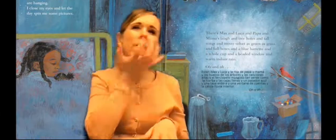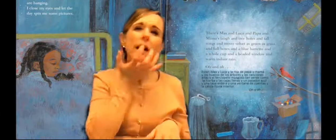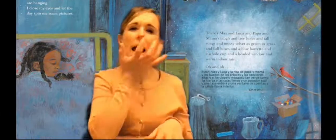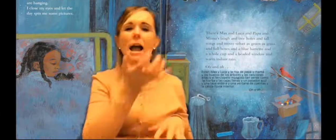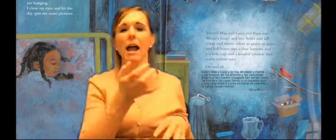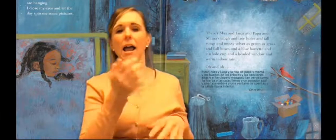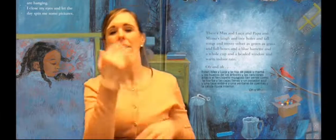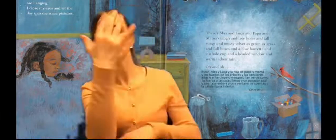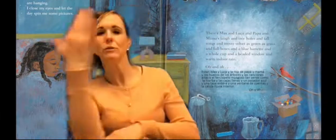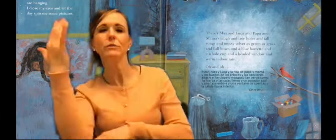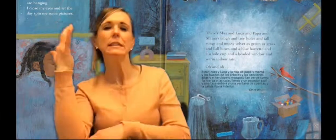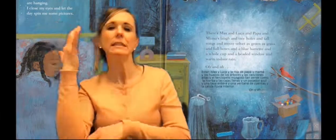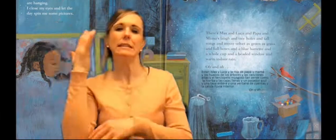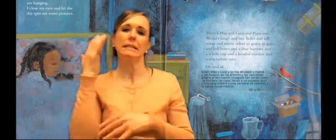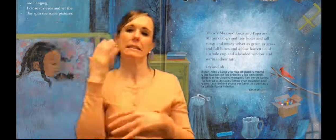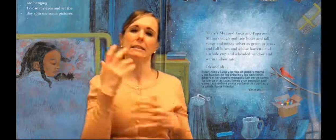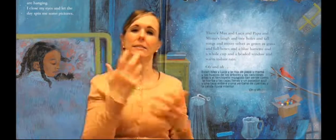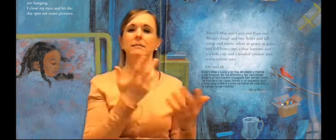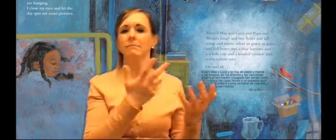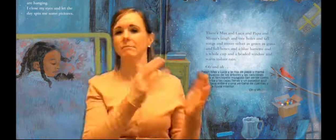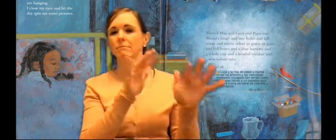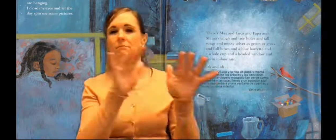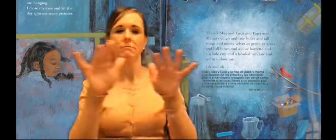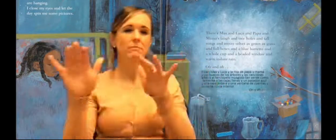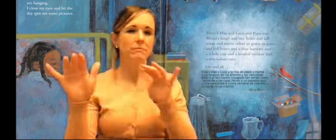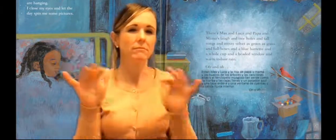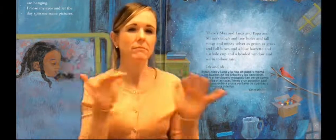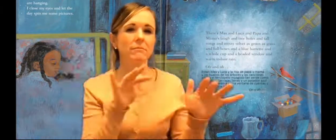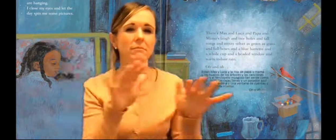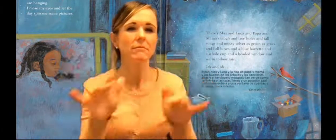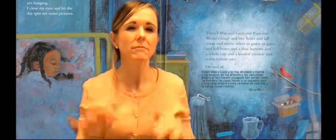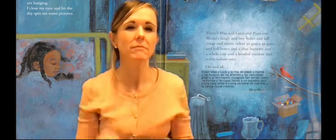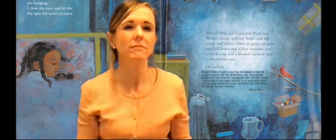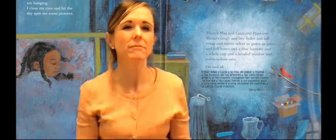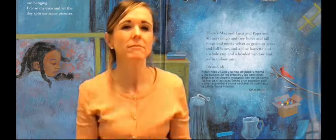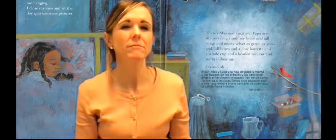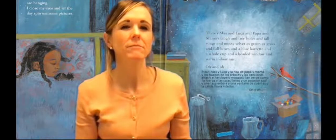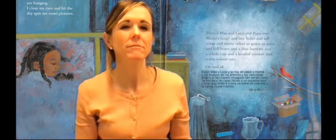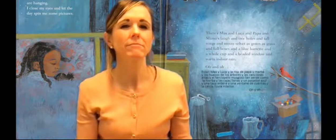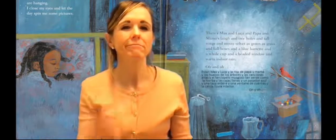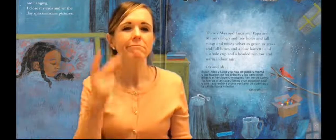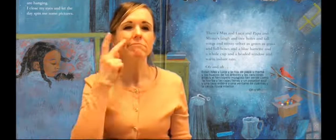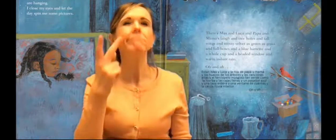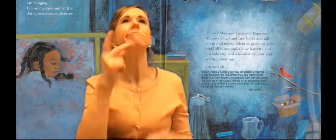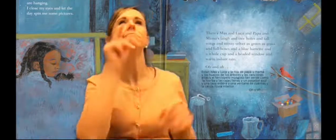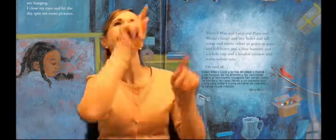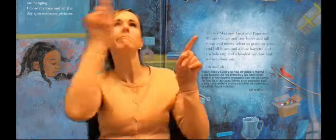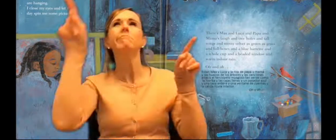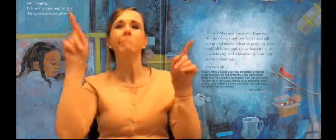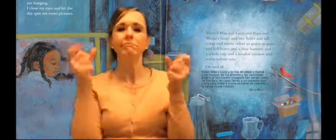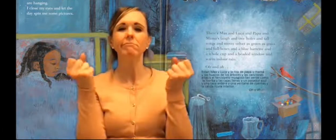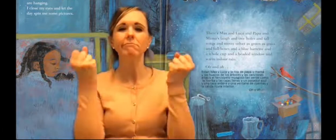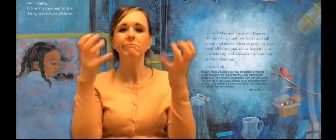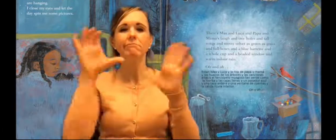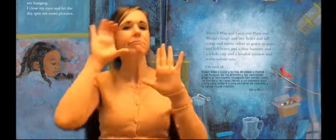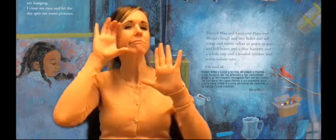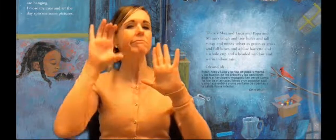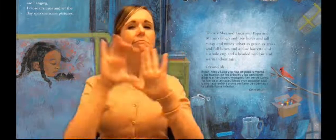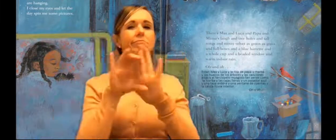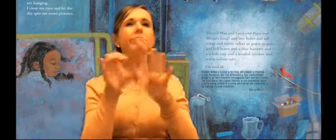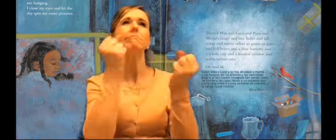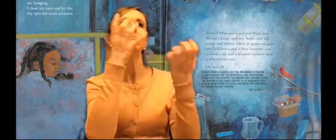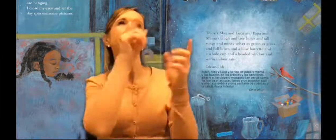Max, going for a walk in the grass and the trees. All those